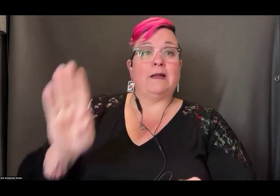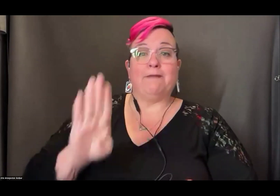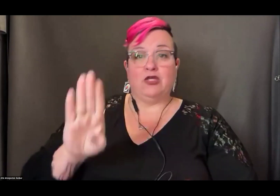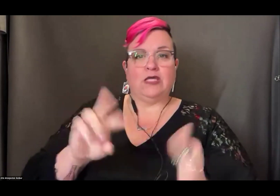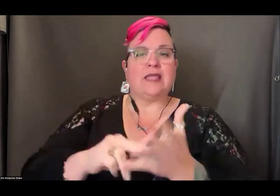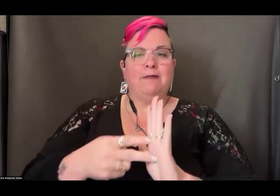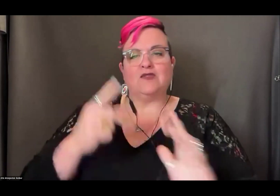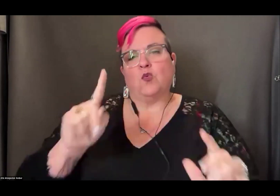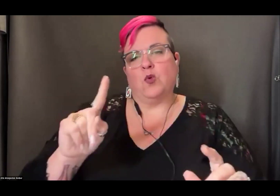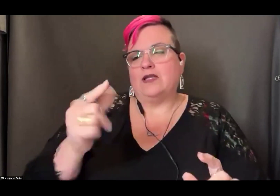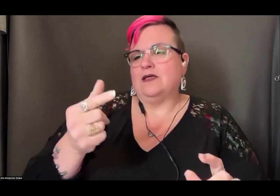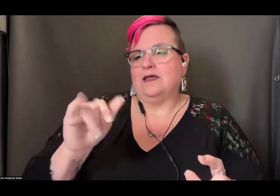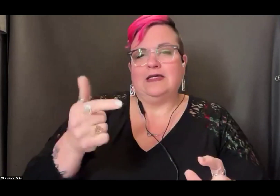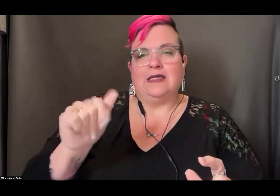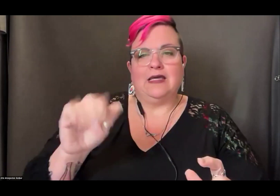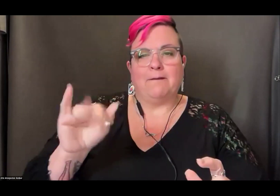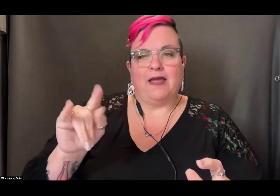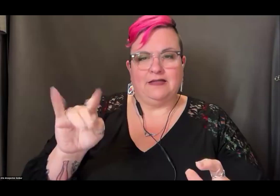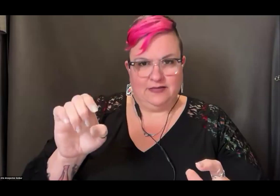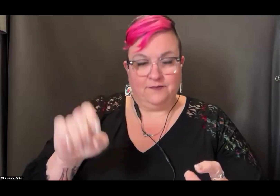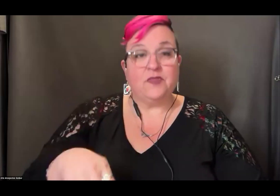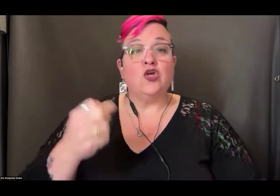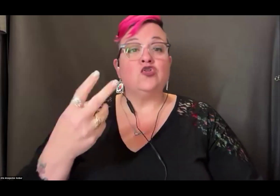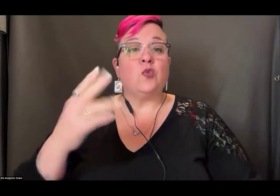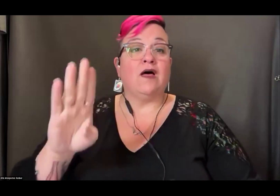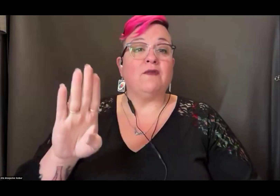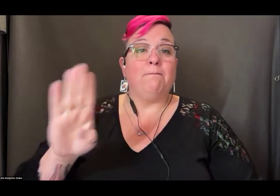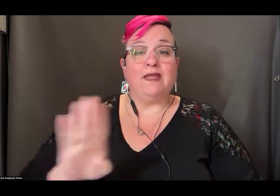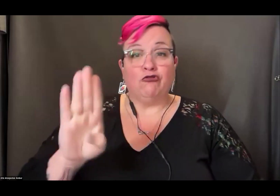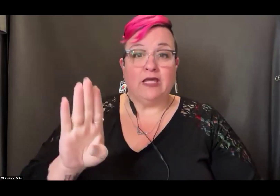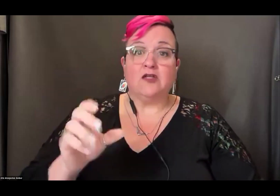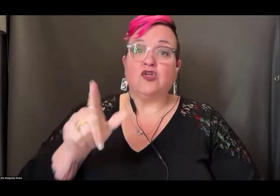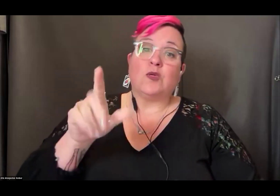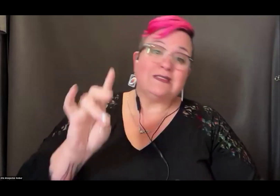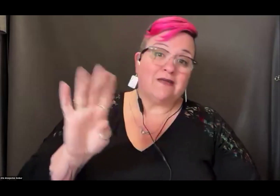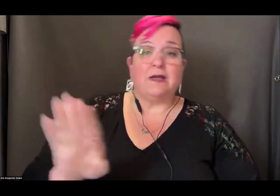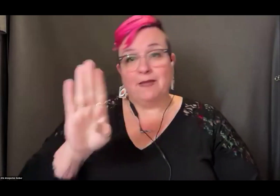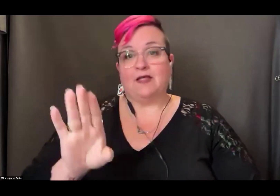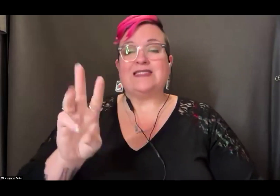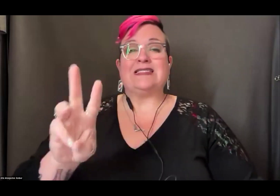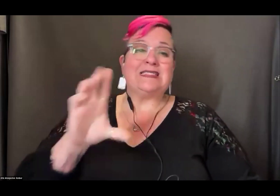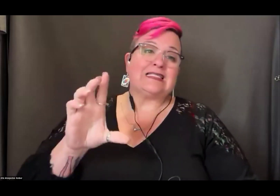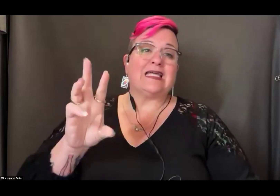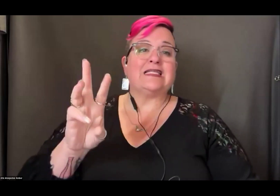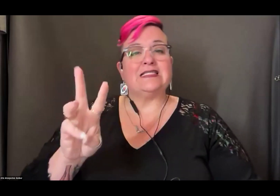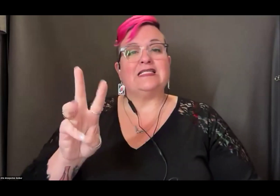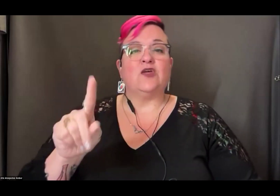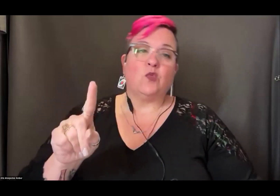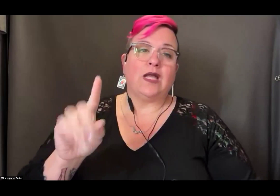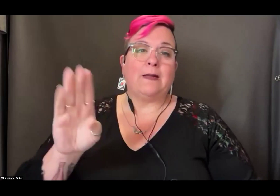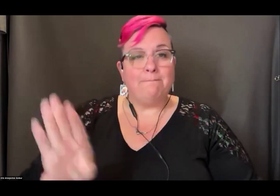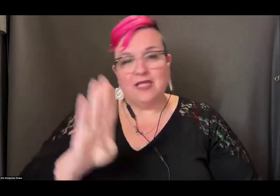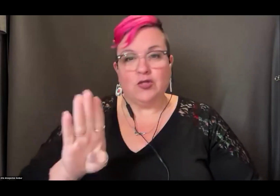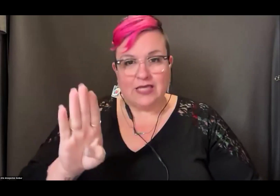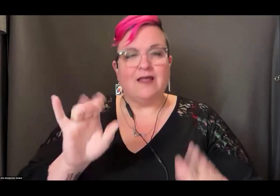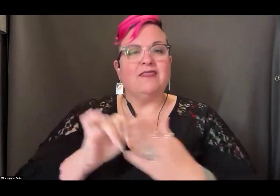gigabyte. So 12 billion, 27 billion, 671 billion, that